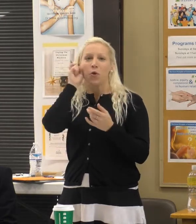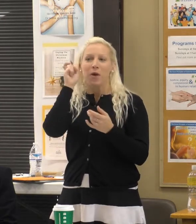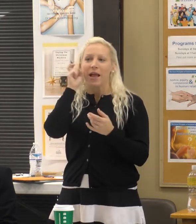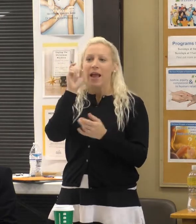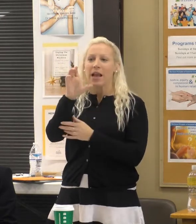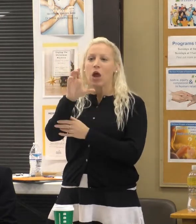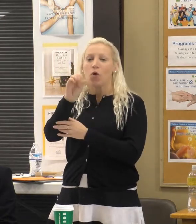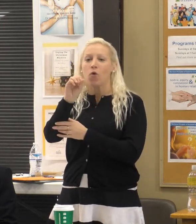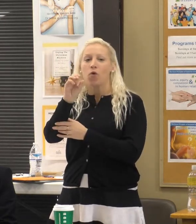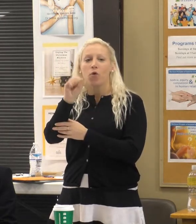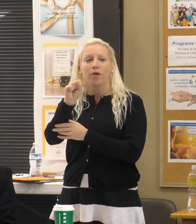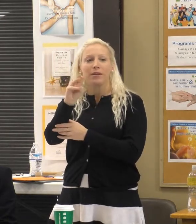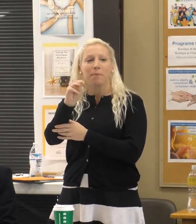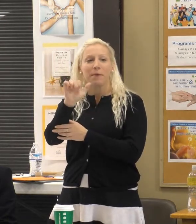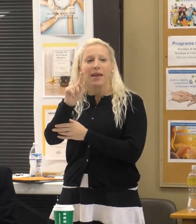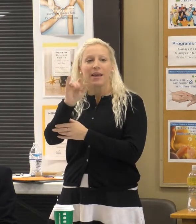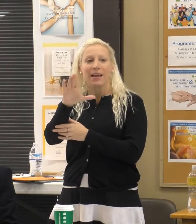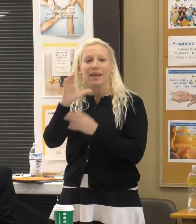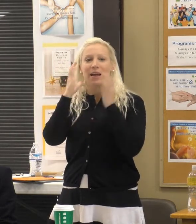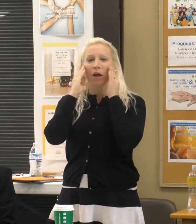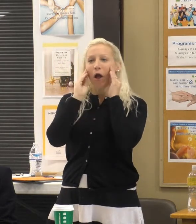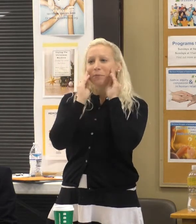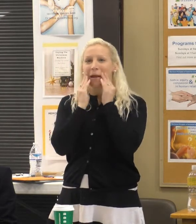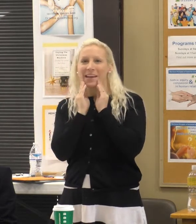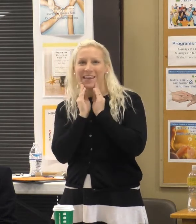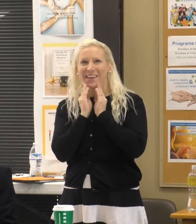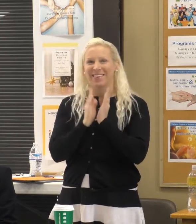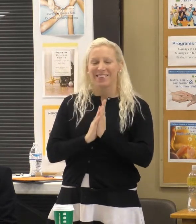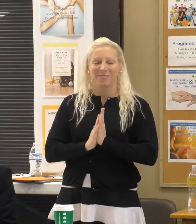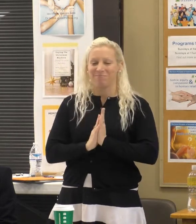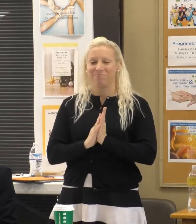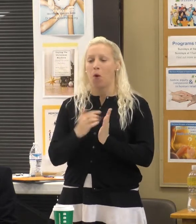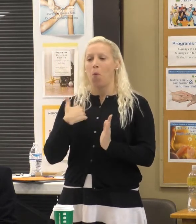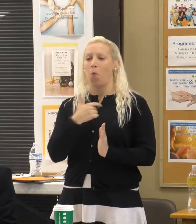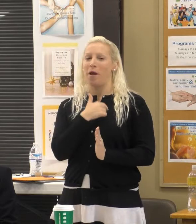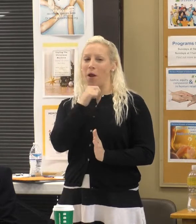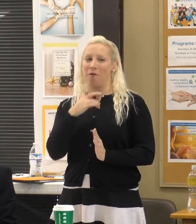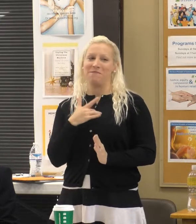Oh, sorry, it means that they are optional, the hearing aids.